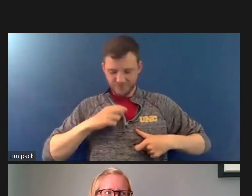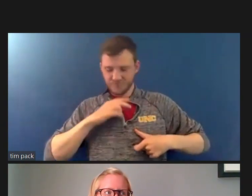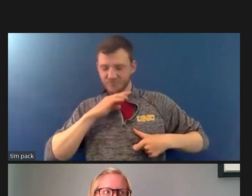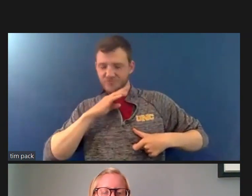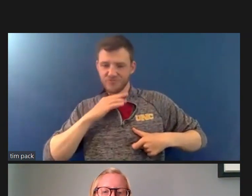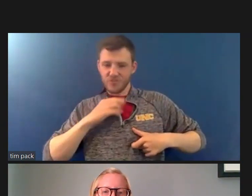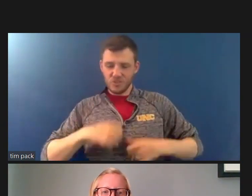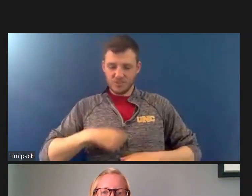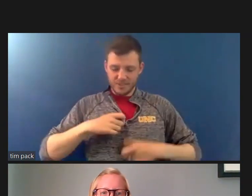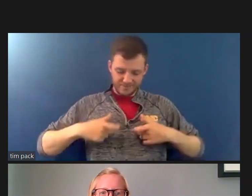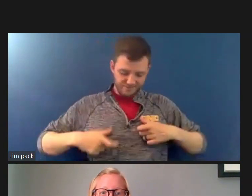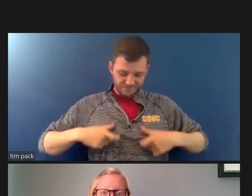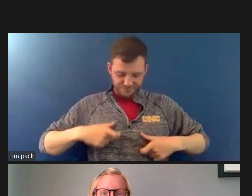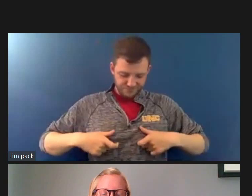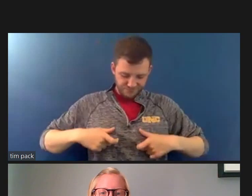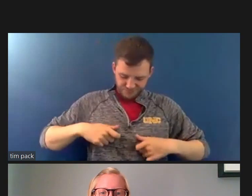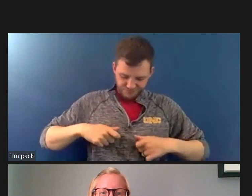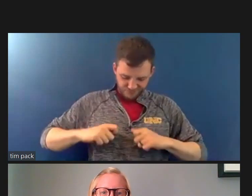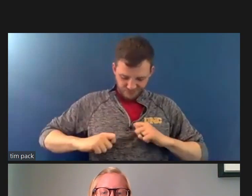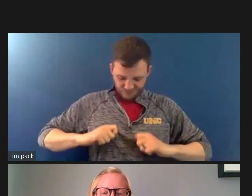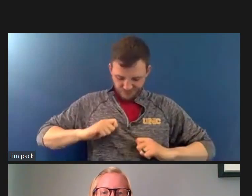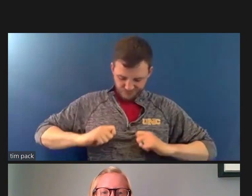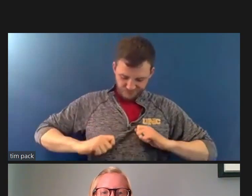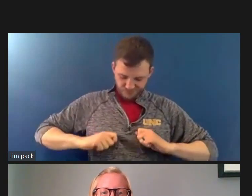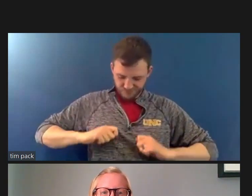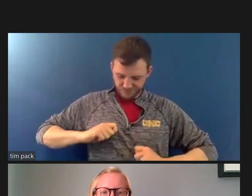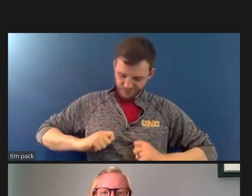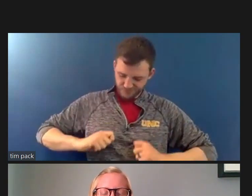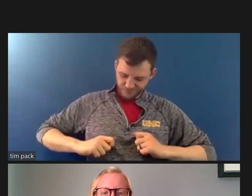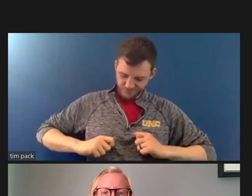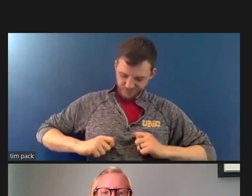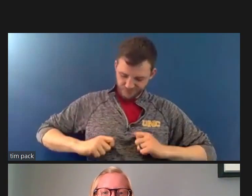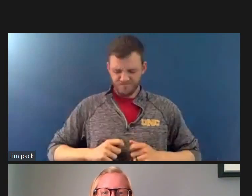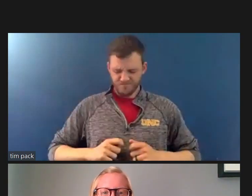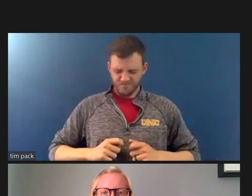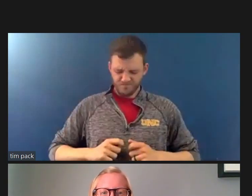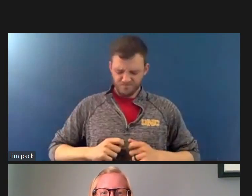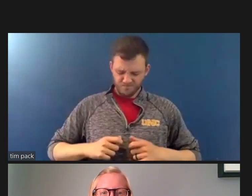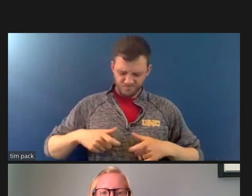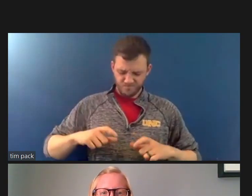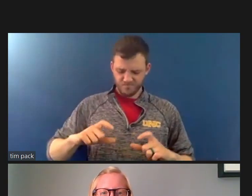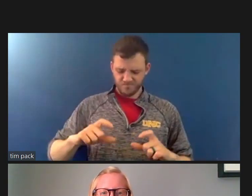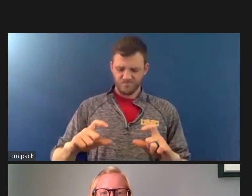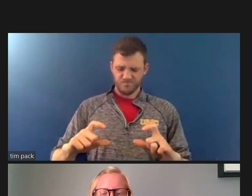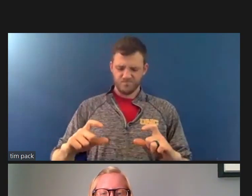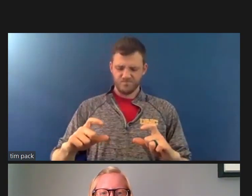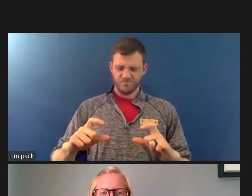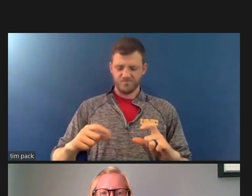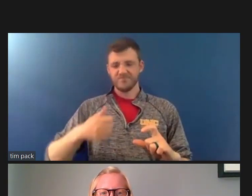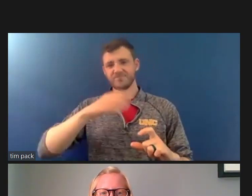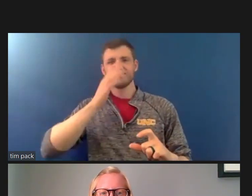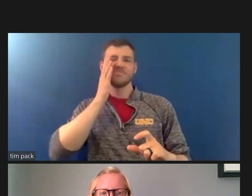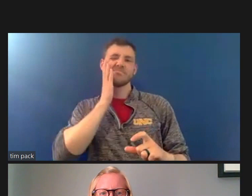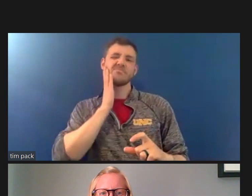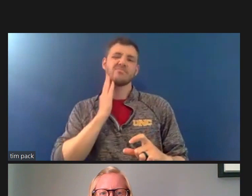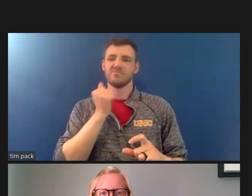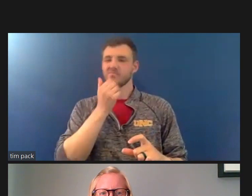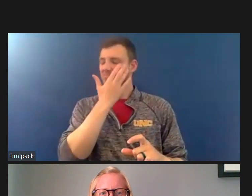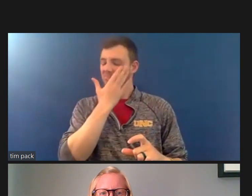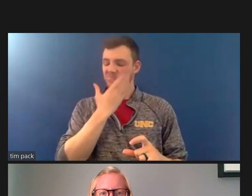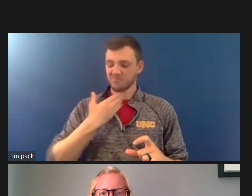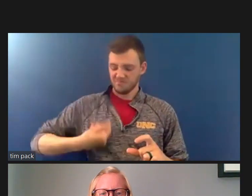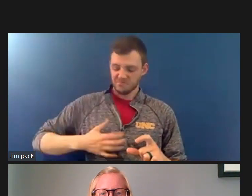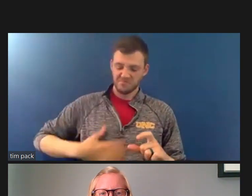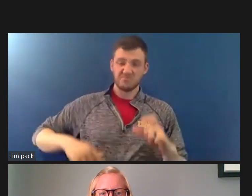expression of pain and inward concentration altered the pale contours of his face. He smeared the sweat from his cheeks and quickly adjusted